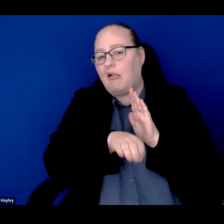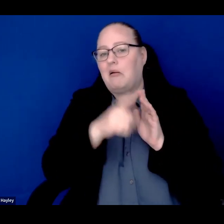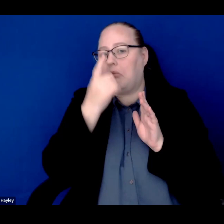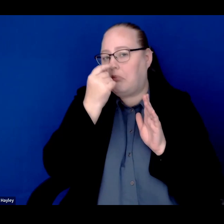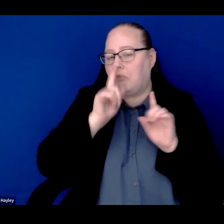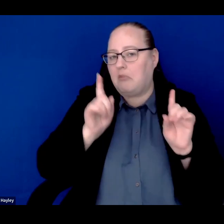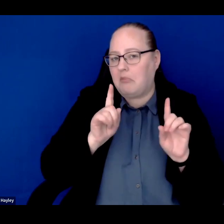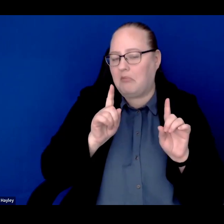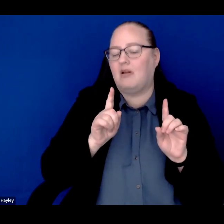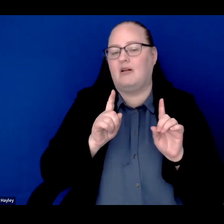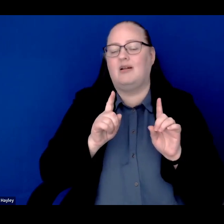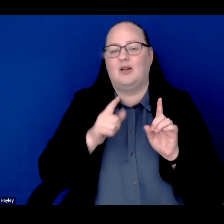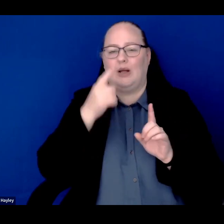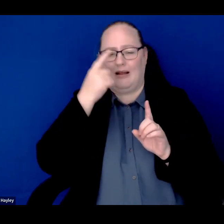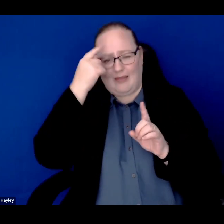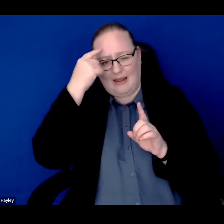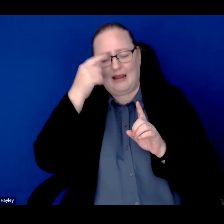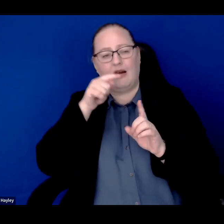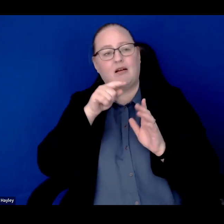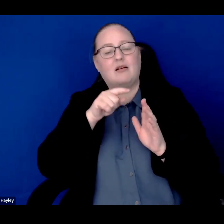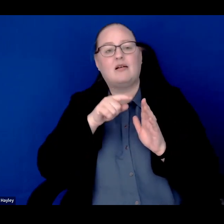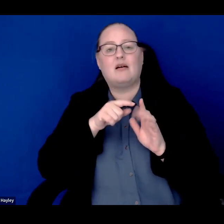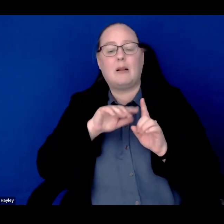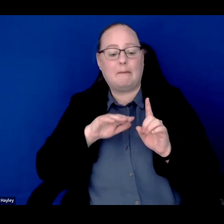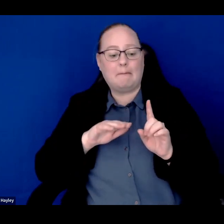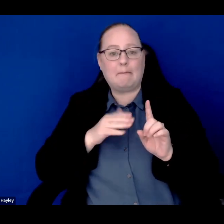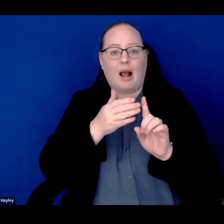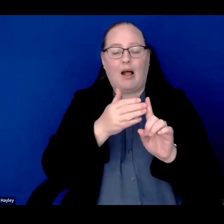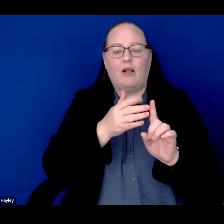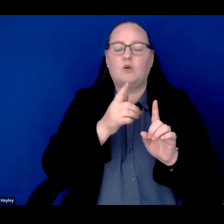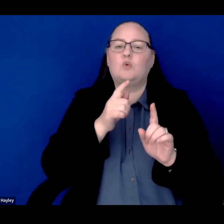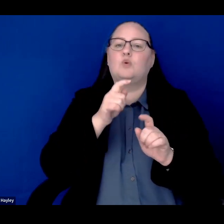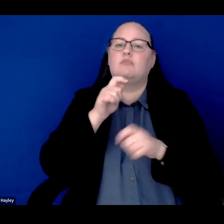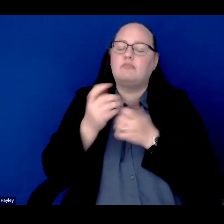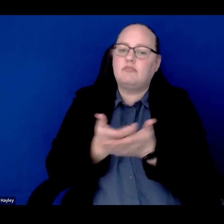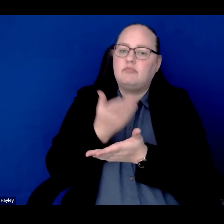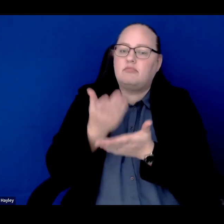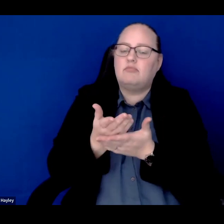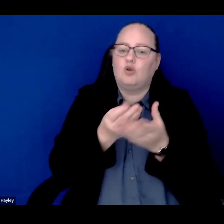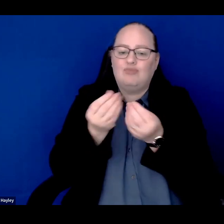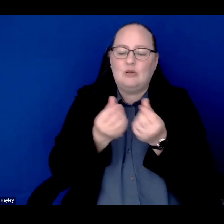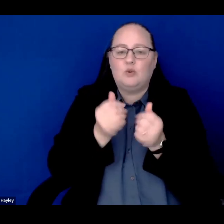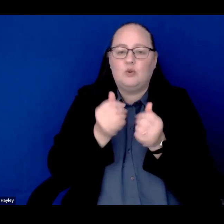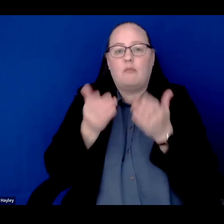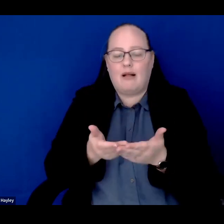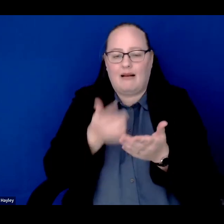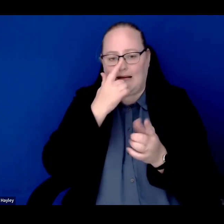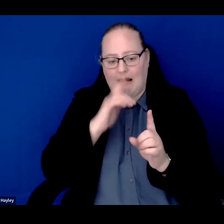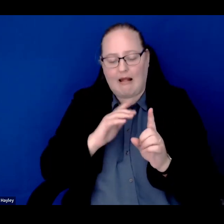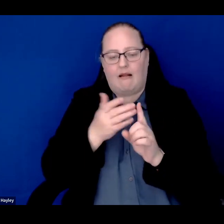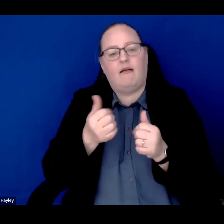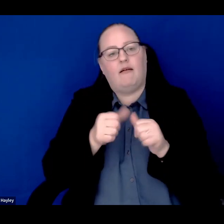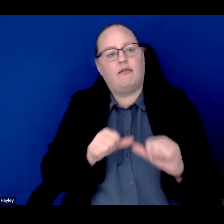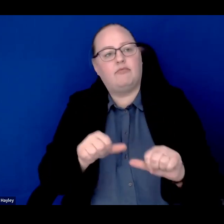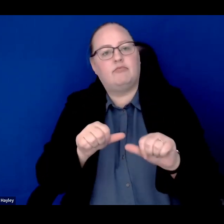to come back within planetary boundaries as that's a requisite. That's where we're all agreed where we need to get to. So what is GDP going to